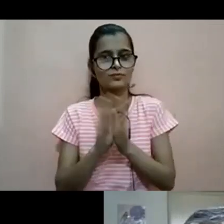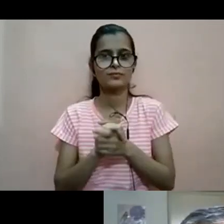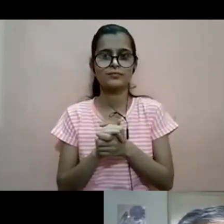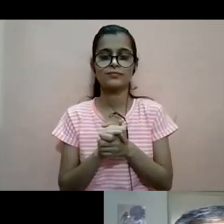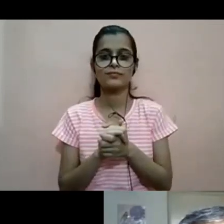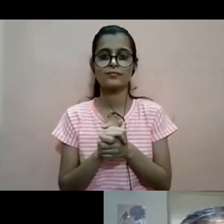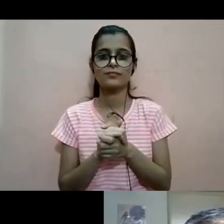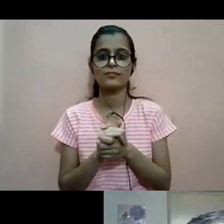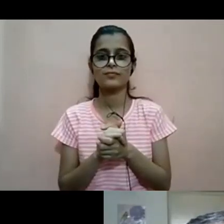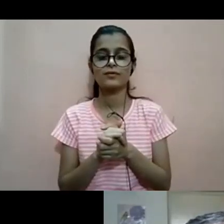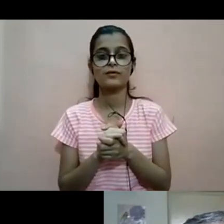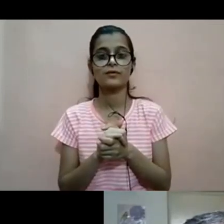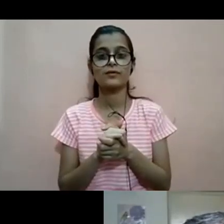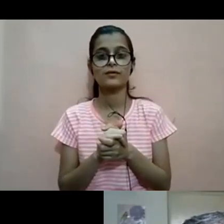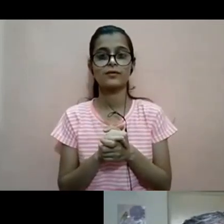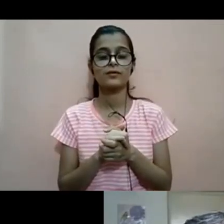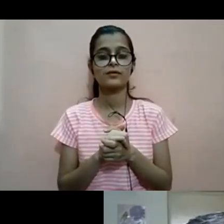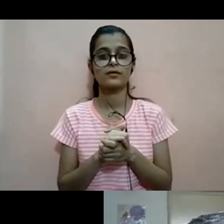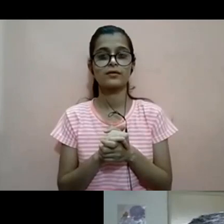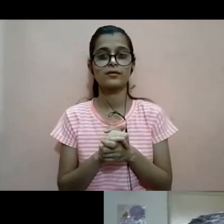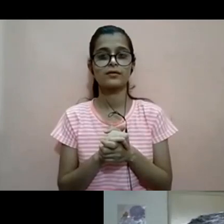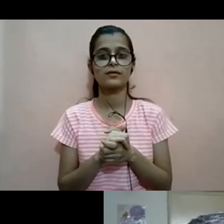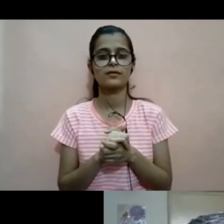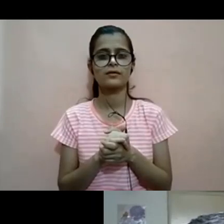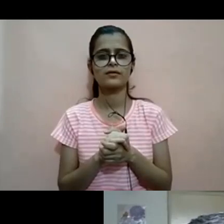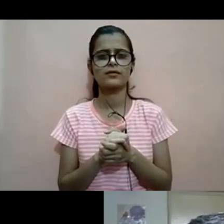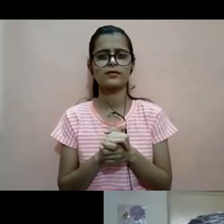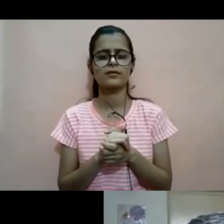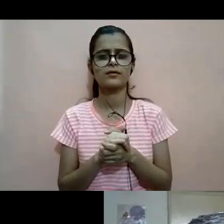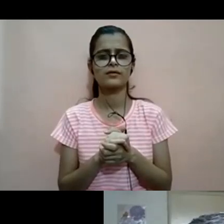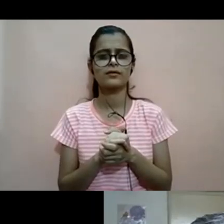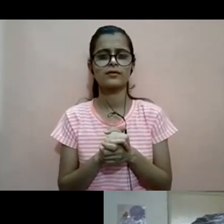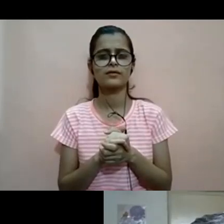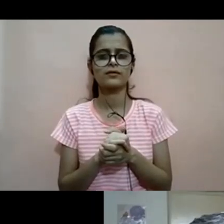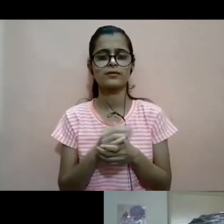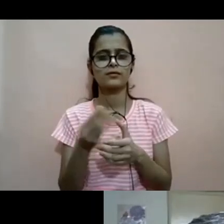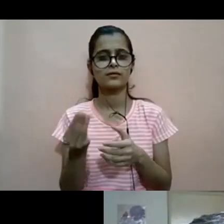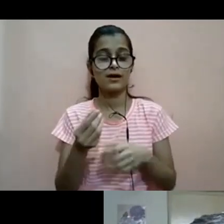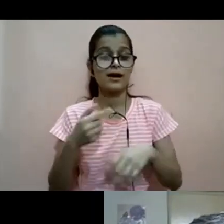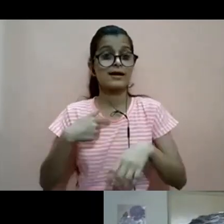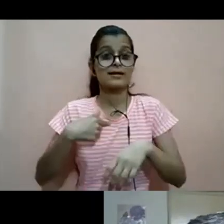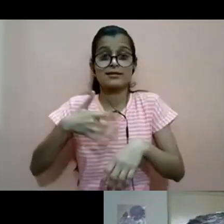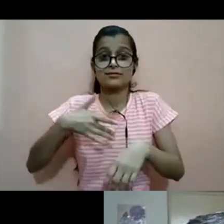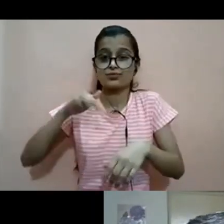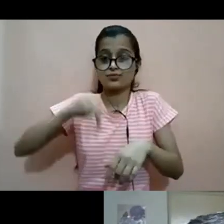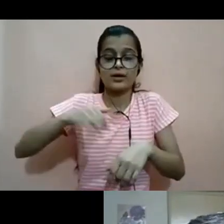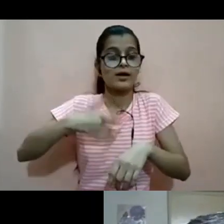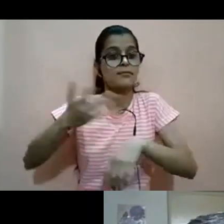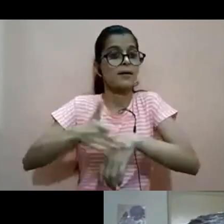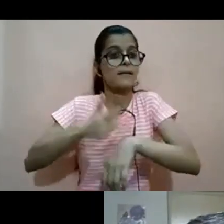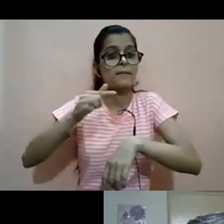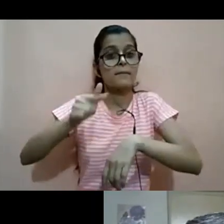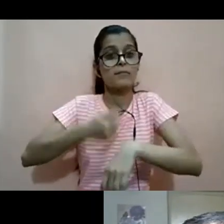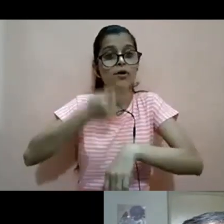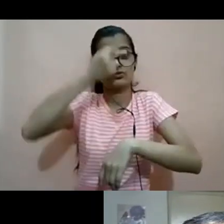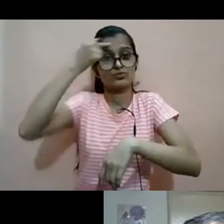of this paper. I hope that people have got or had an opportunity to see that. You'll see I'm wearing a